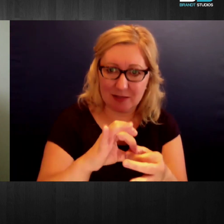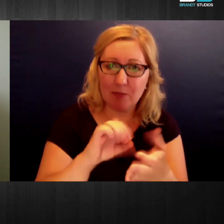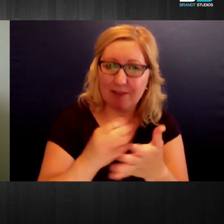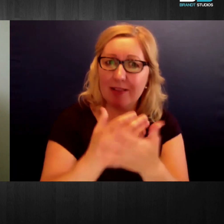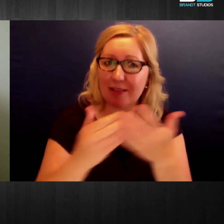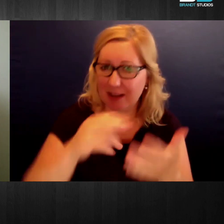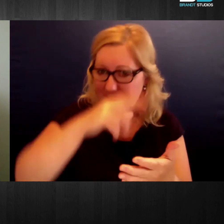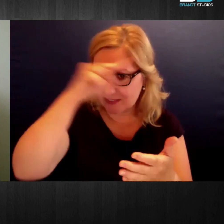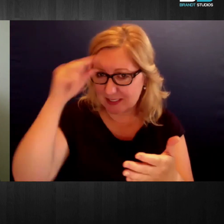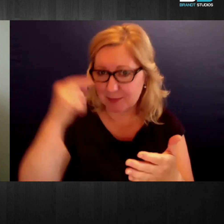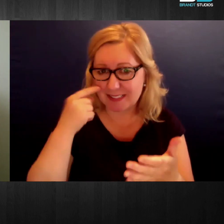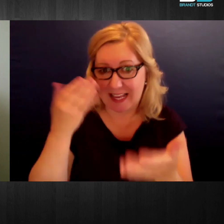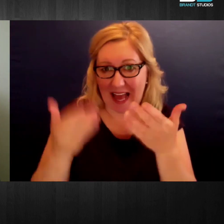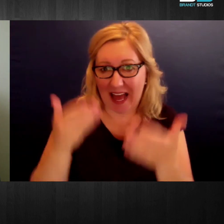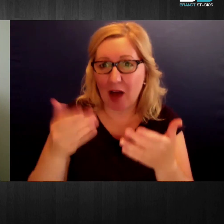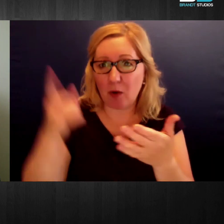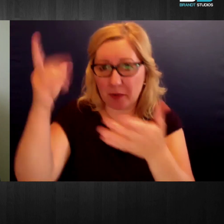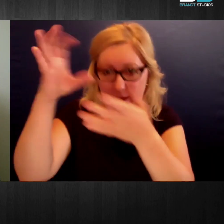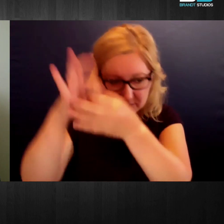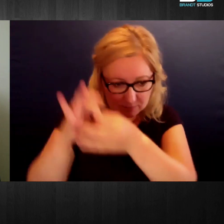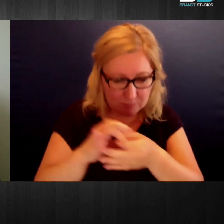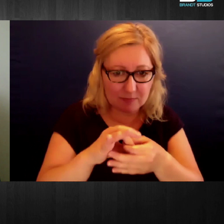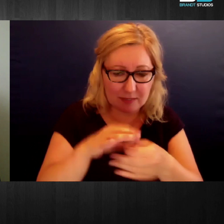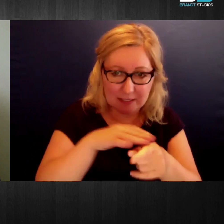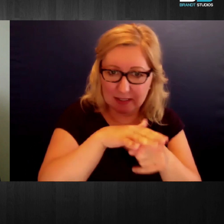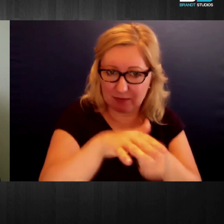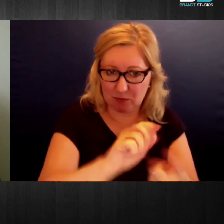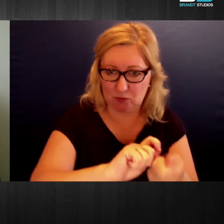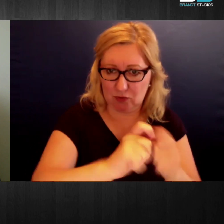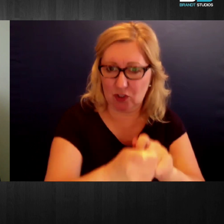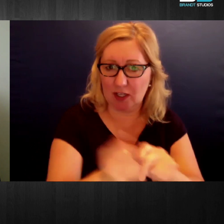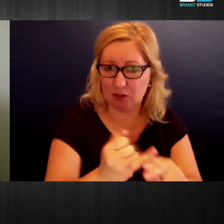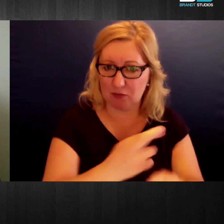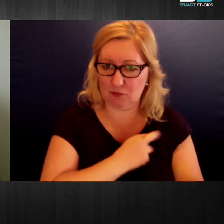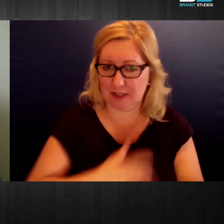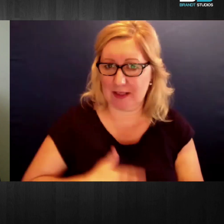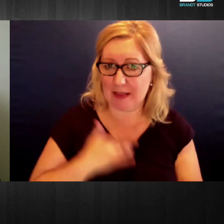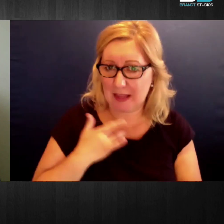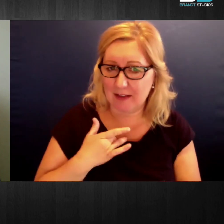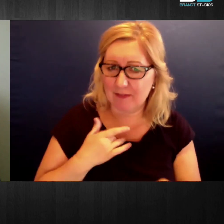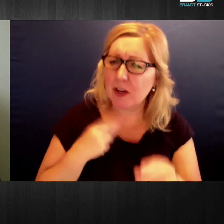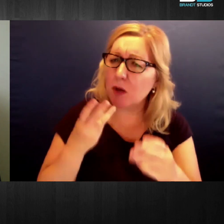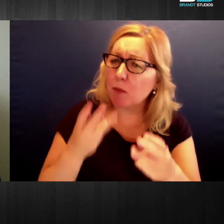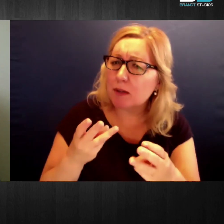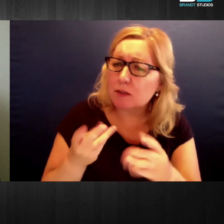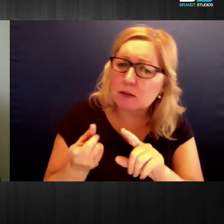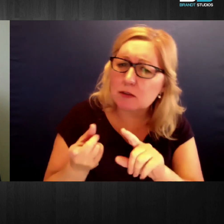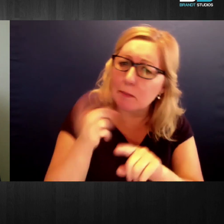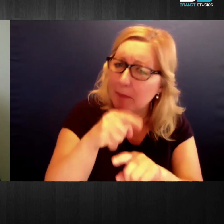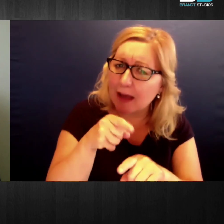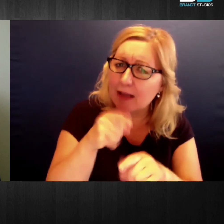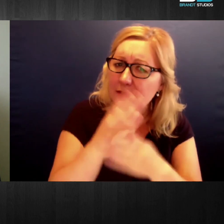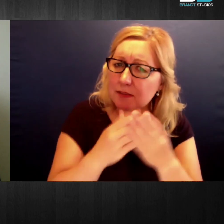earlier, and Bernadine, you mentioned it, that music has played an important part, especially with youth. It's always